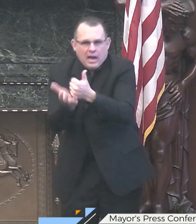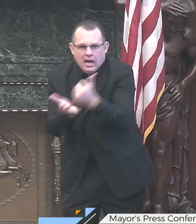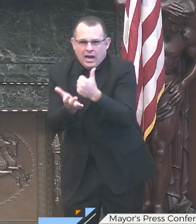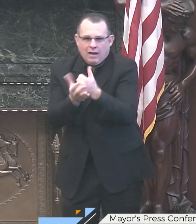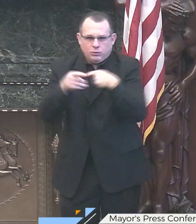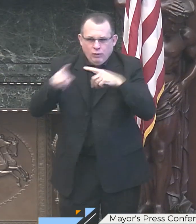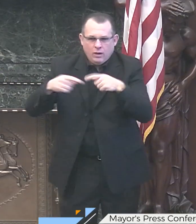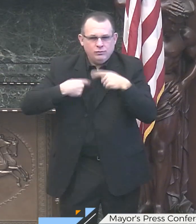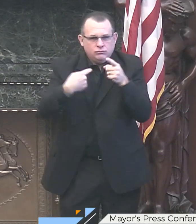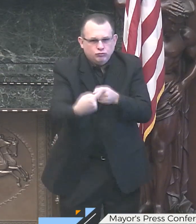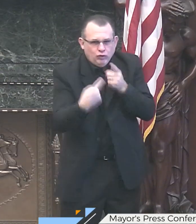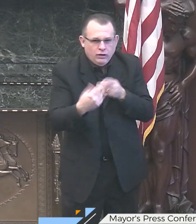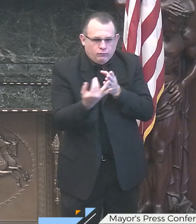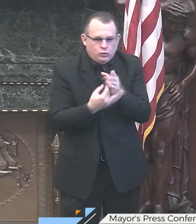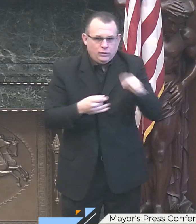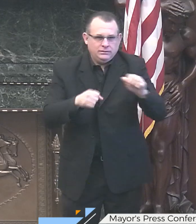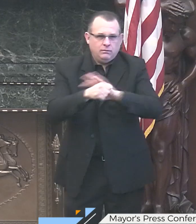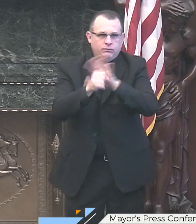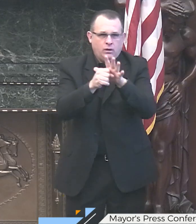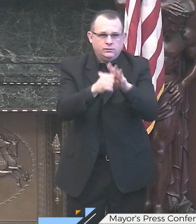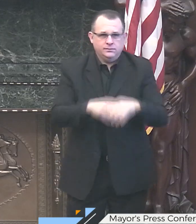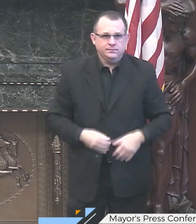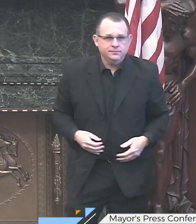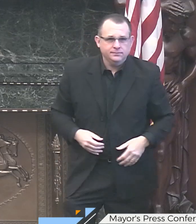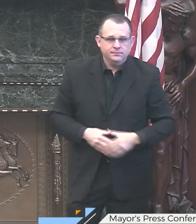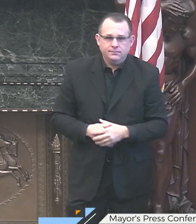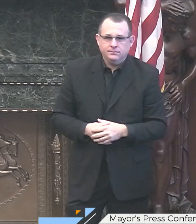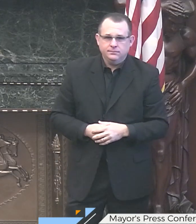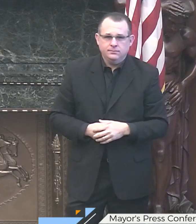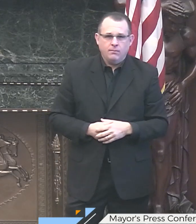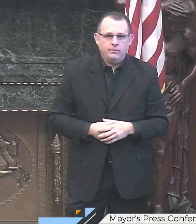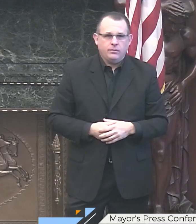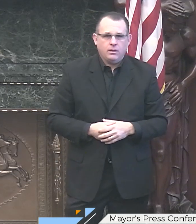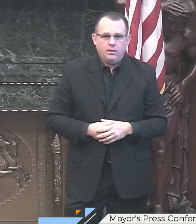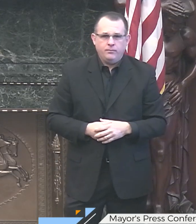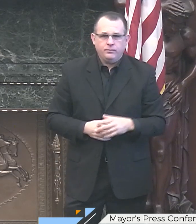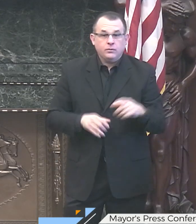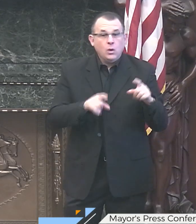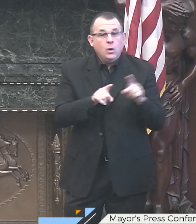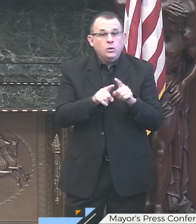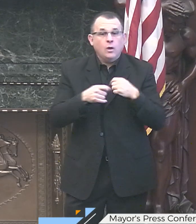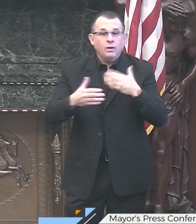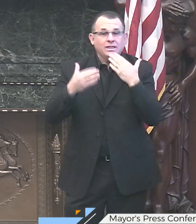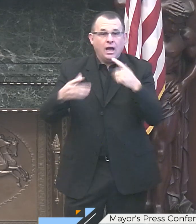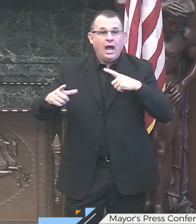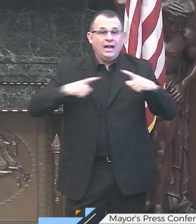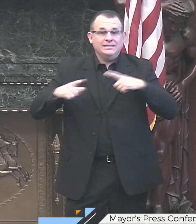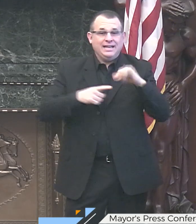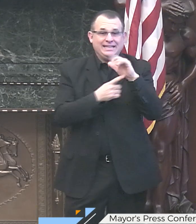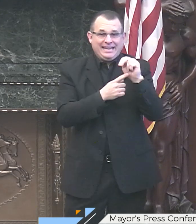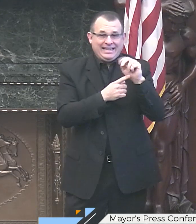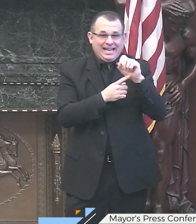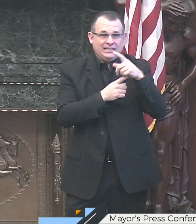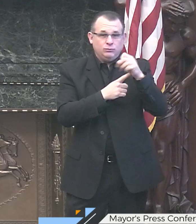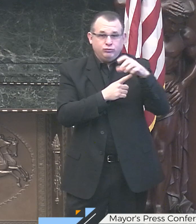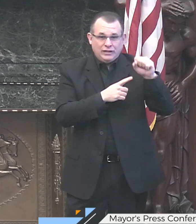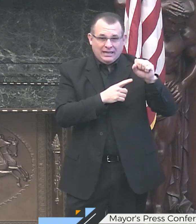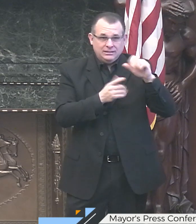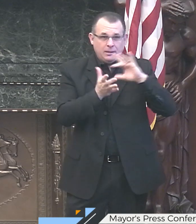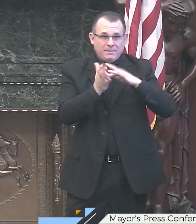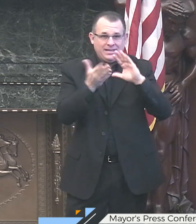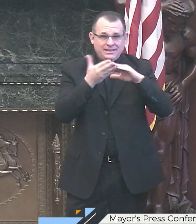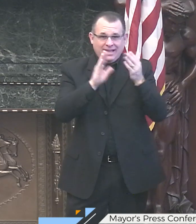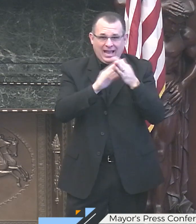them, and fortunately, there are many others to thank. I'd like to belatedly thank the Holiday Inn Express Midtown, including President Bill